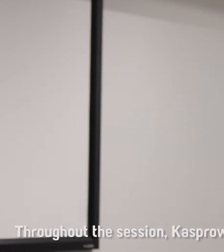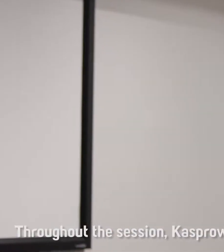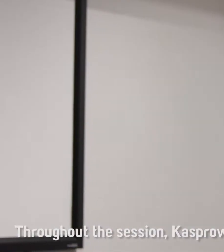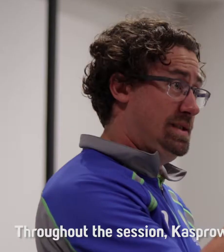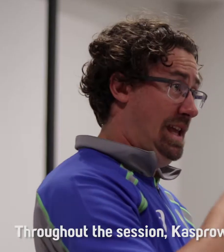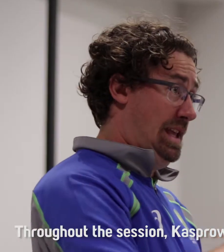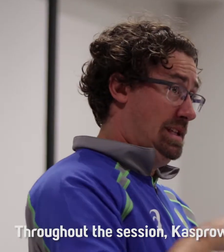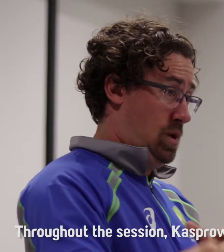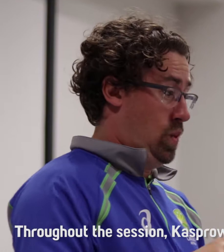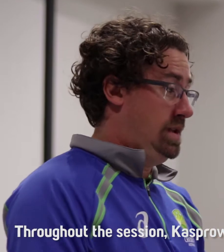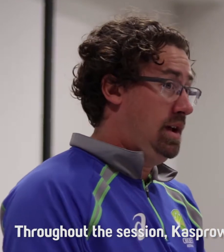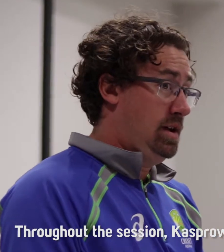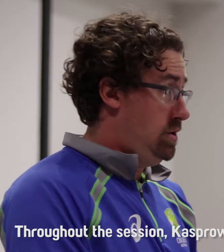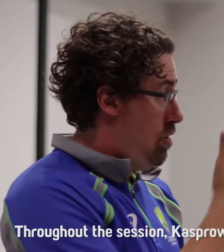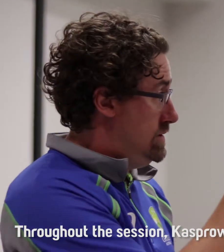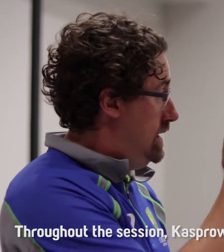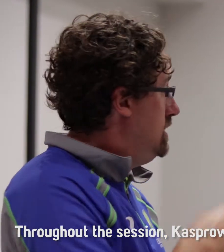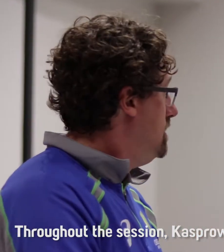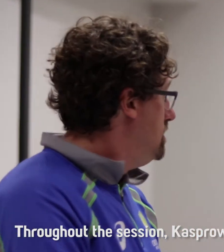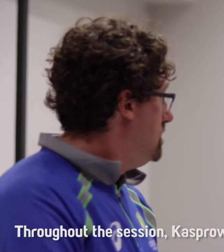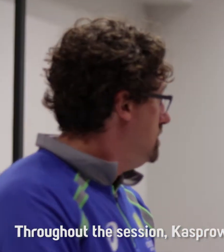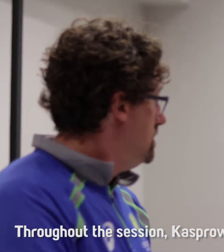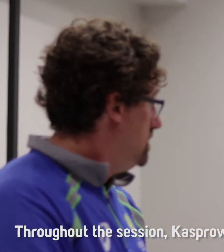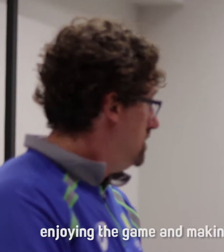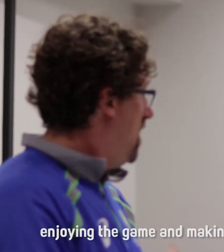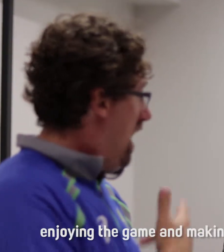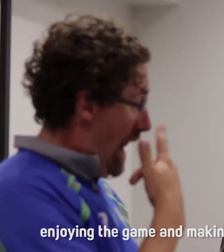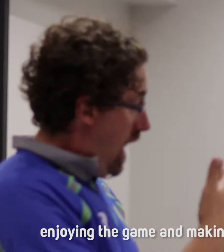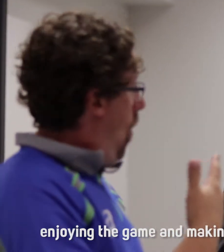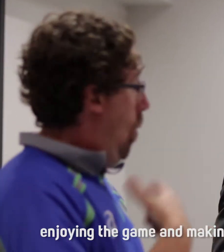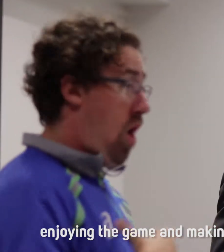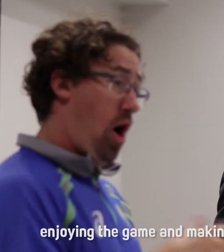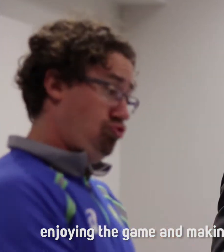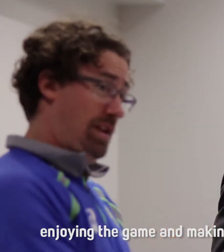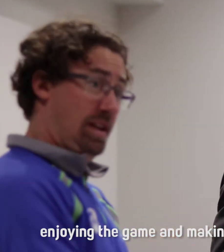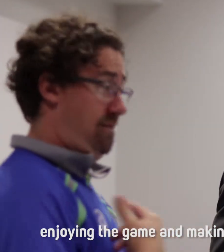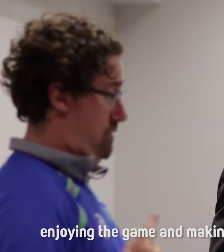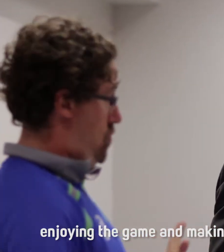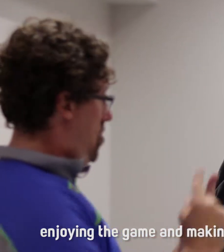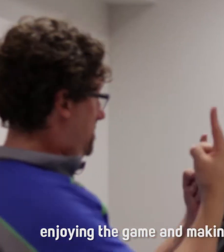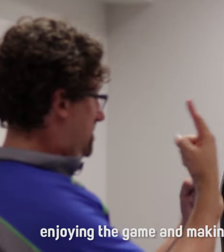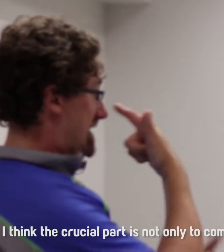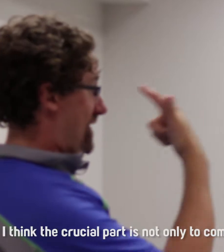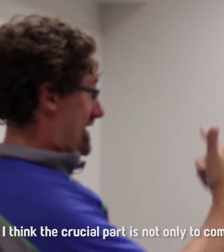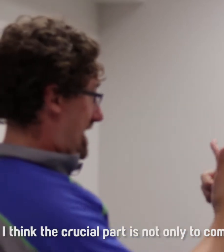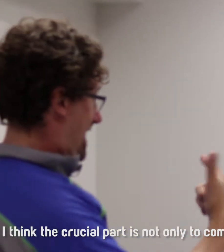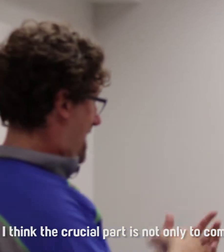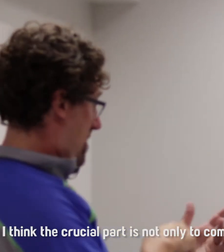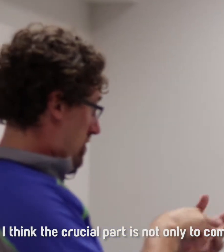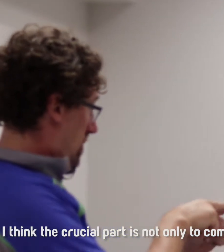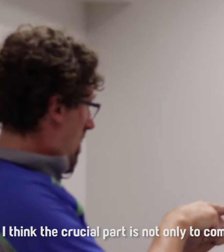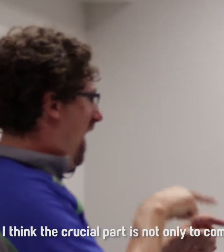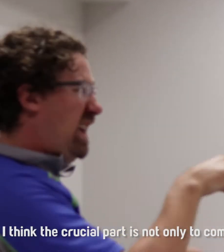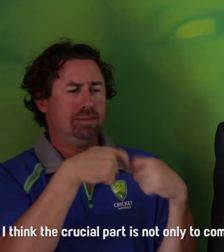the session, Kasprowicz's messages placed emphasis on enjoying the game and making the most of every opportunity. Well, I think